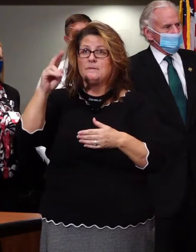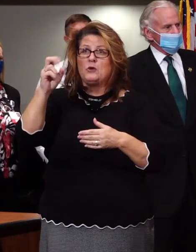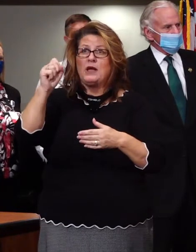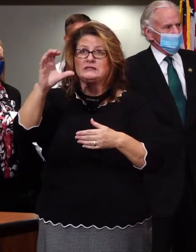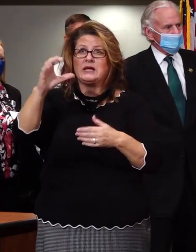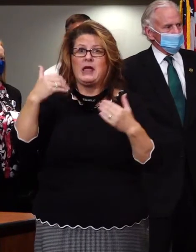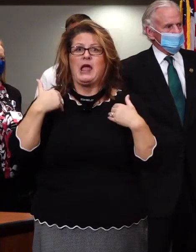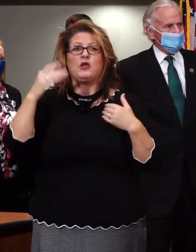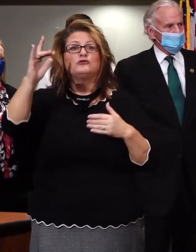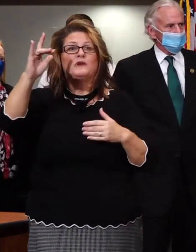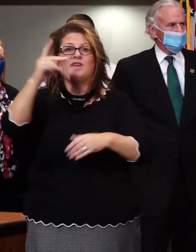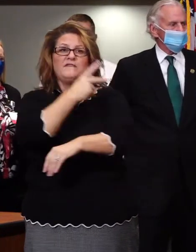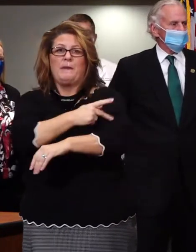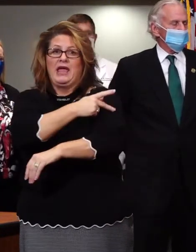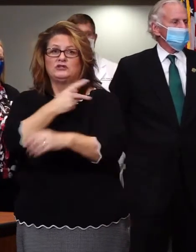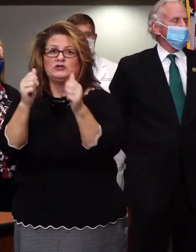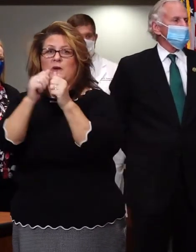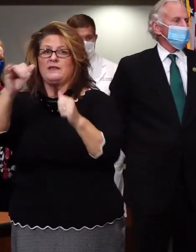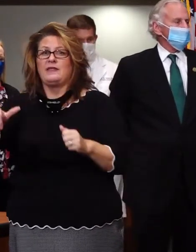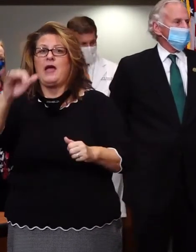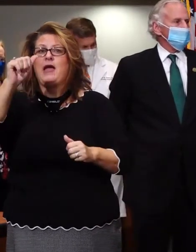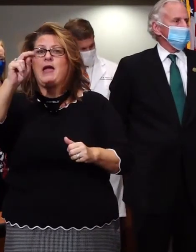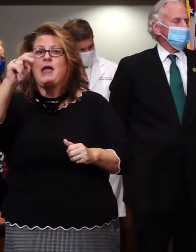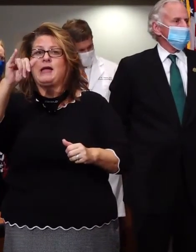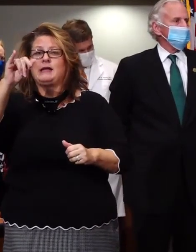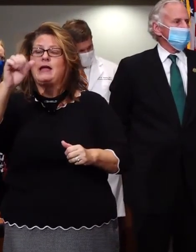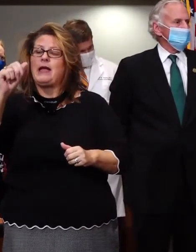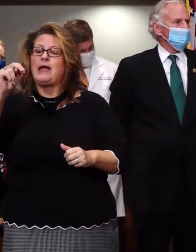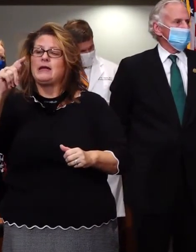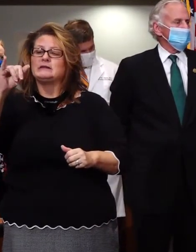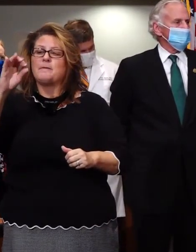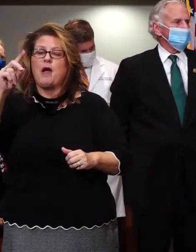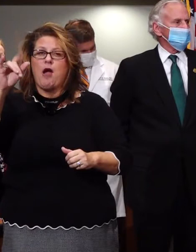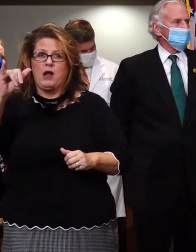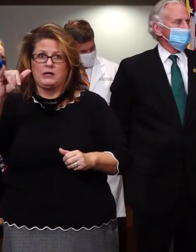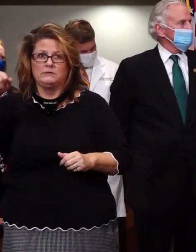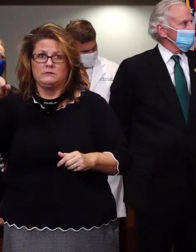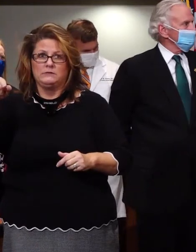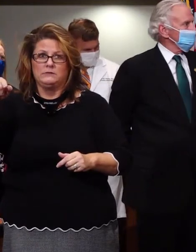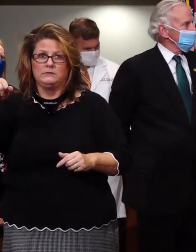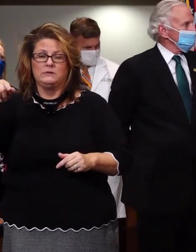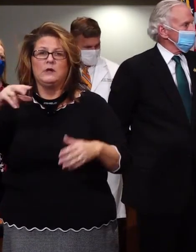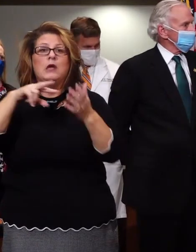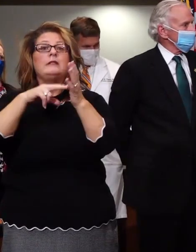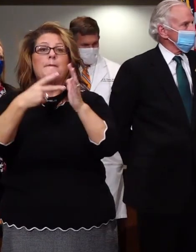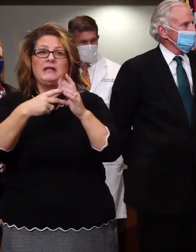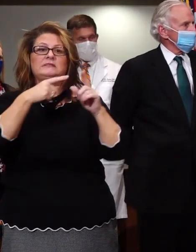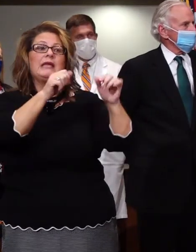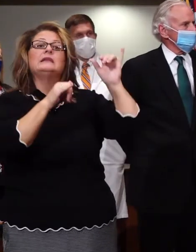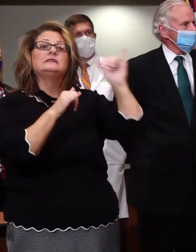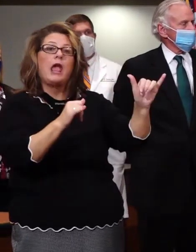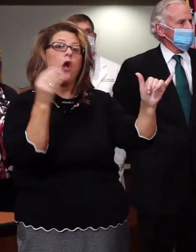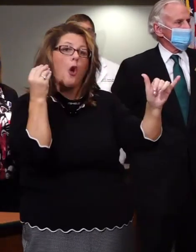patients with our monoclonal antibody. It requires an outpatient setup. It requires identifying the individuals. It requires them, coming to and wanting to have